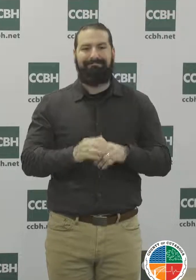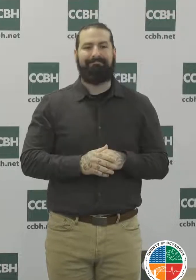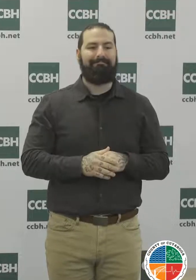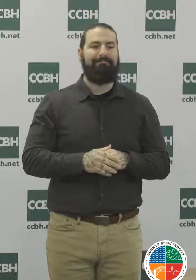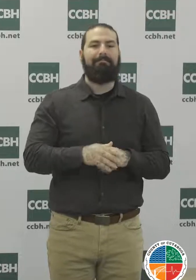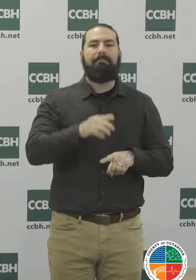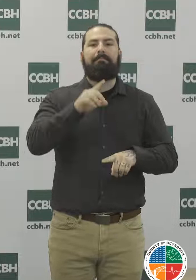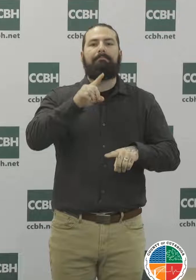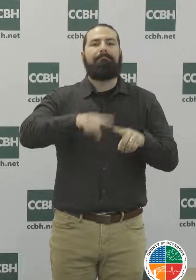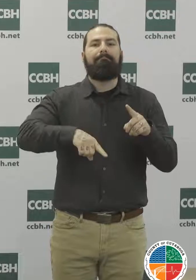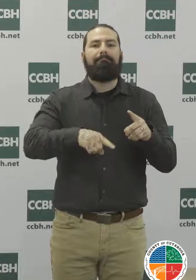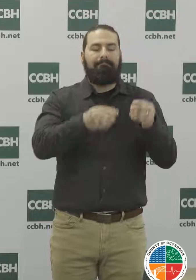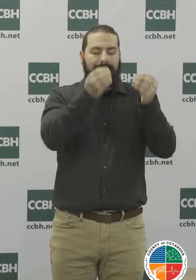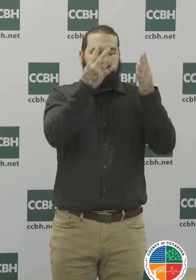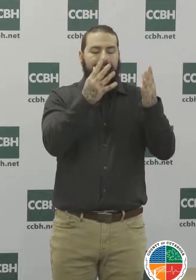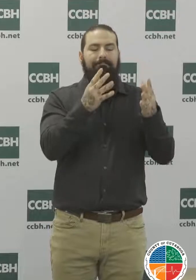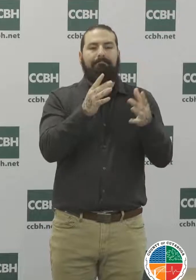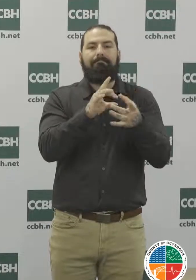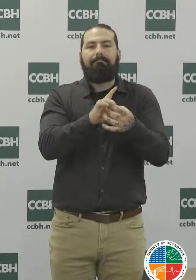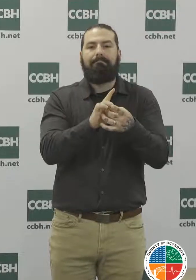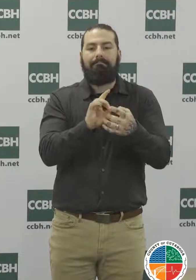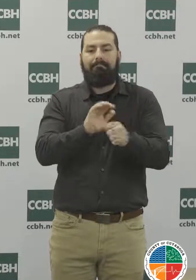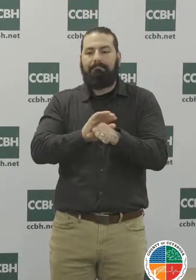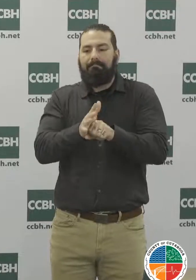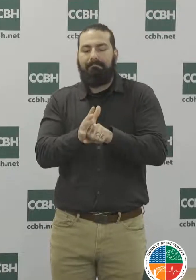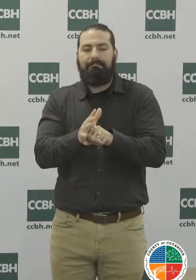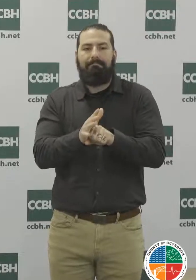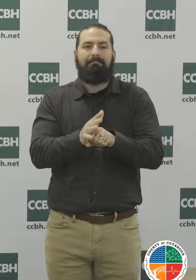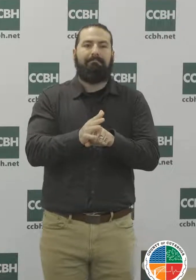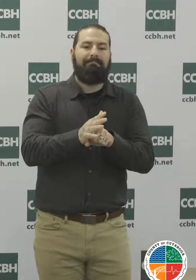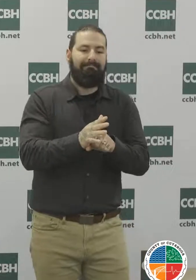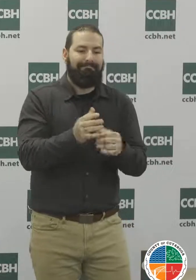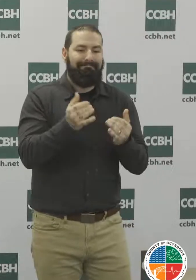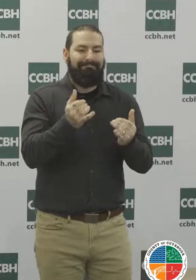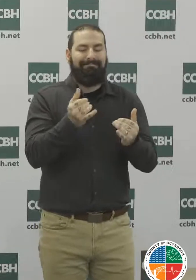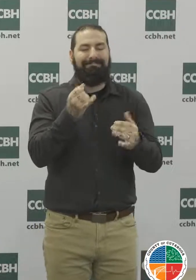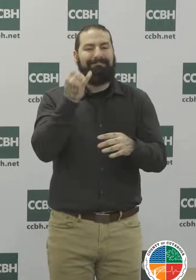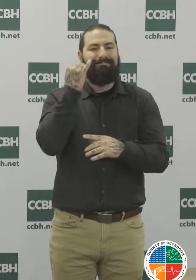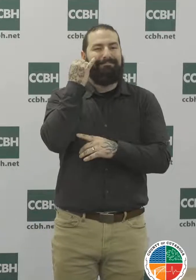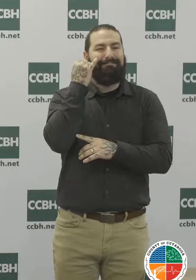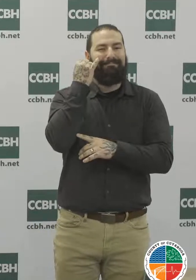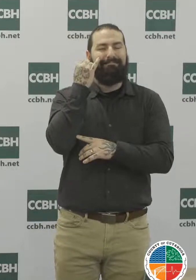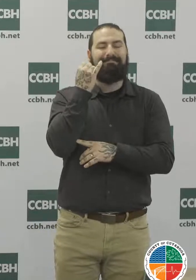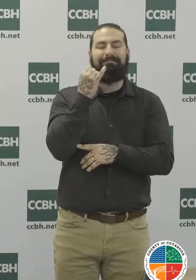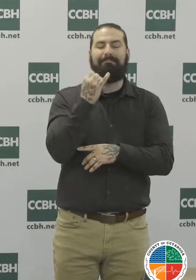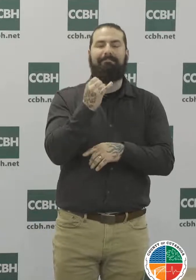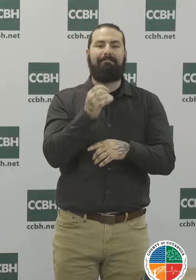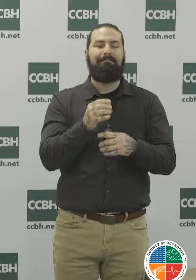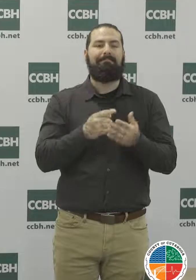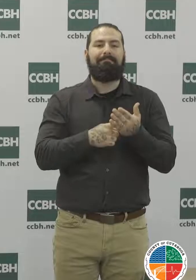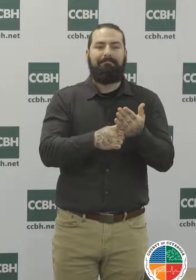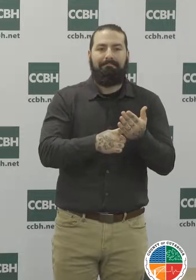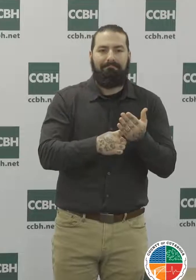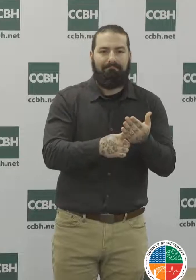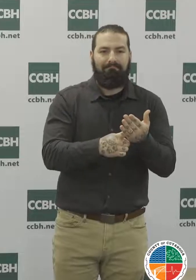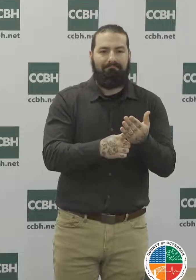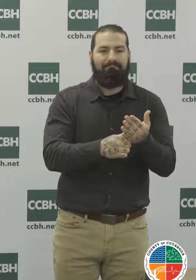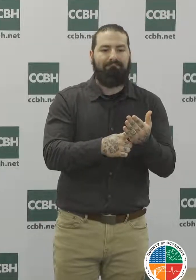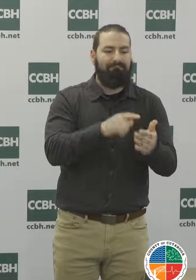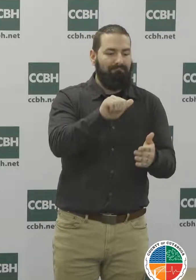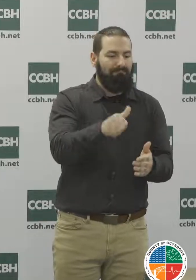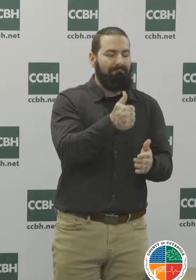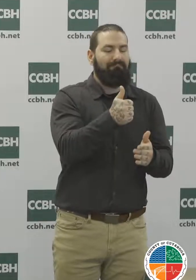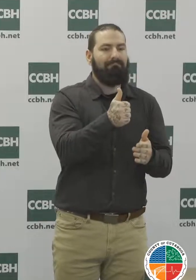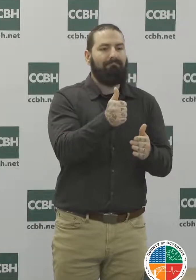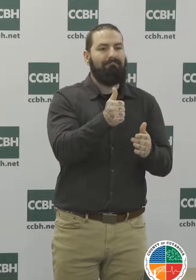of the COVID-19 pandemic's impact on our community this morning without first discussing the impact of the larger epidemic in this country